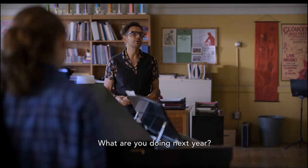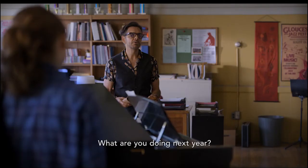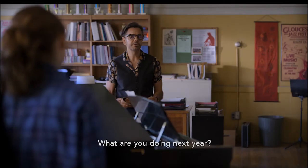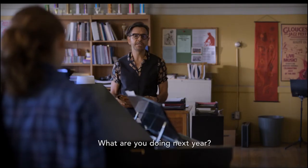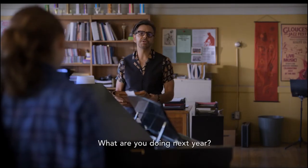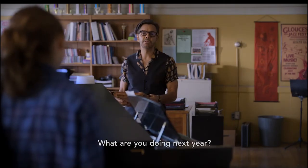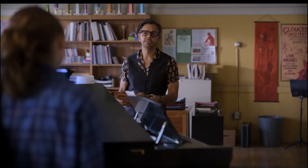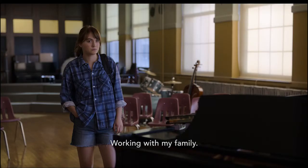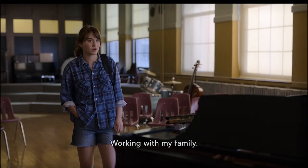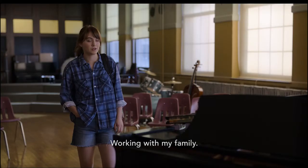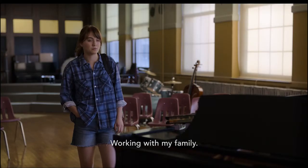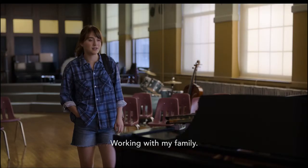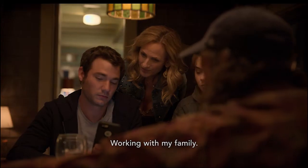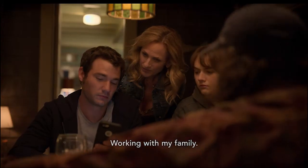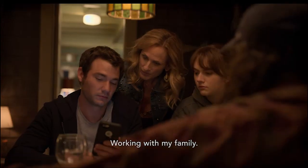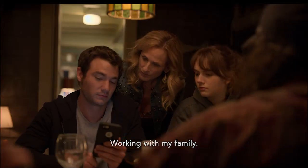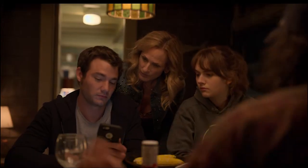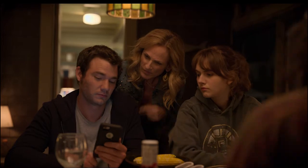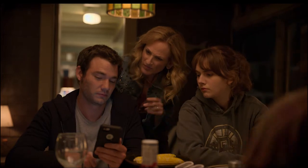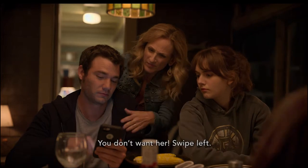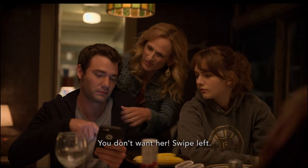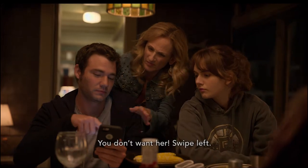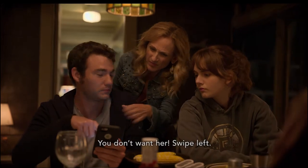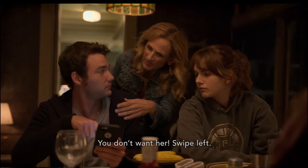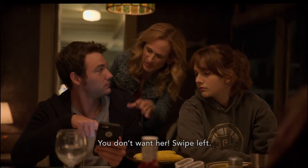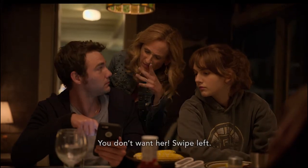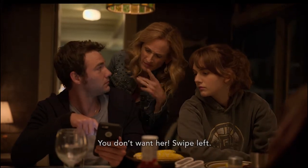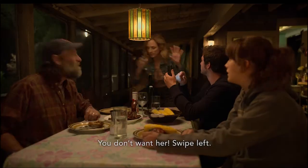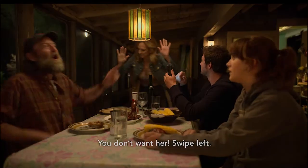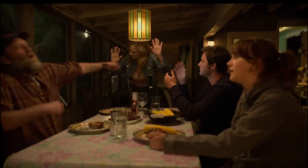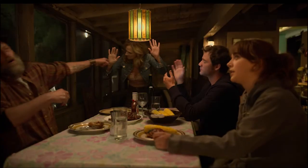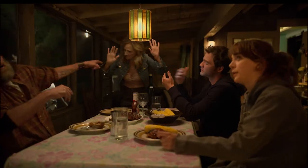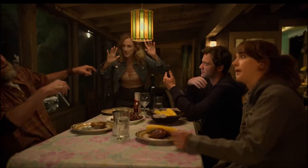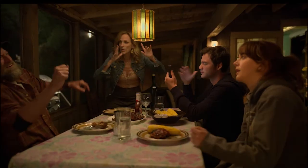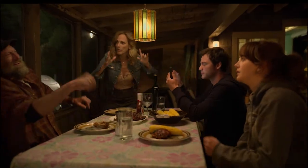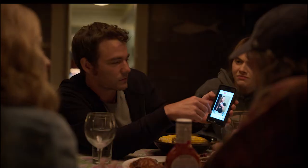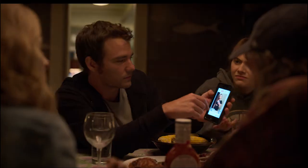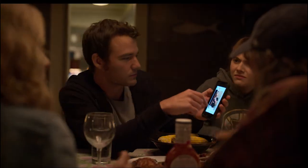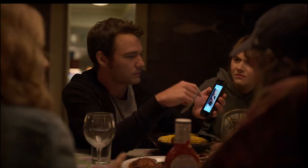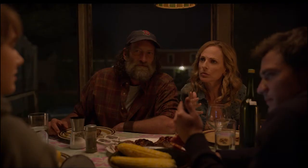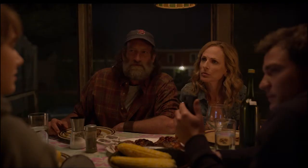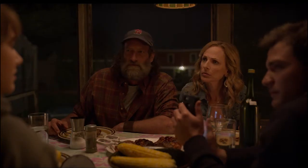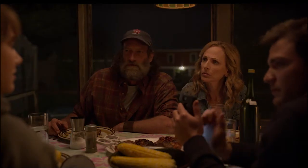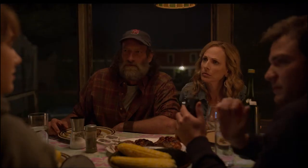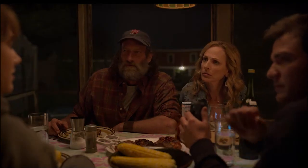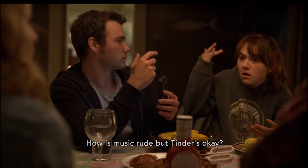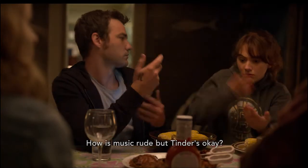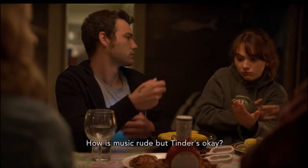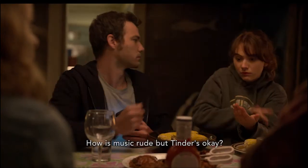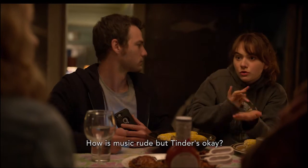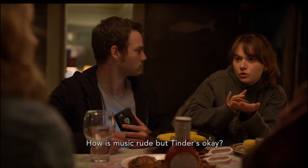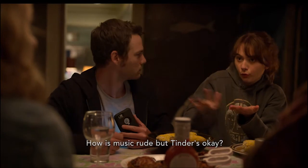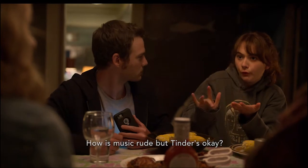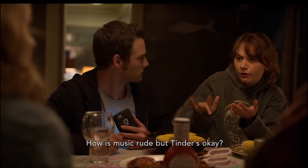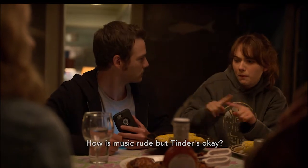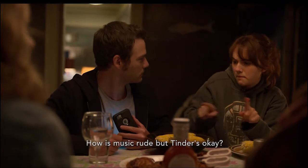What are you doing next year? Working with my family. me tell you now, I've got a feeling I feel so strange. Everything